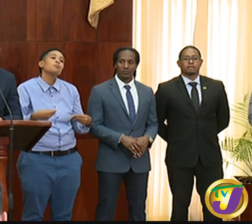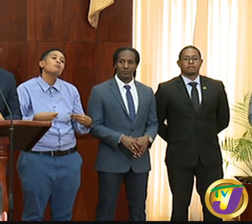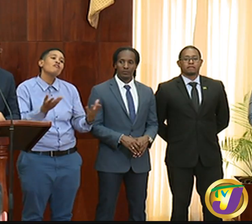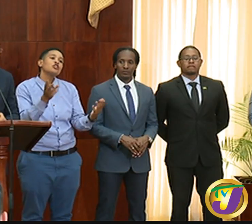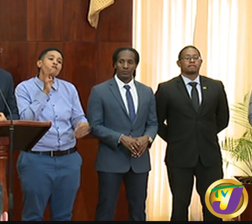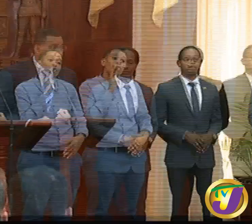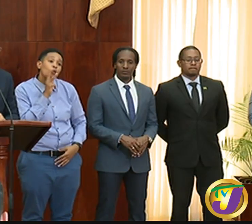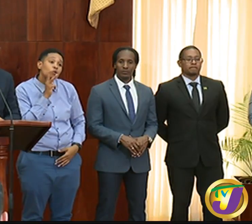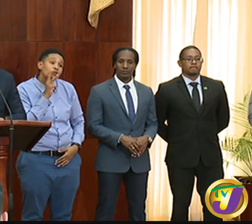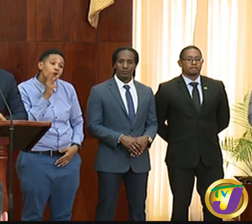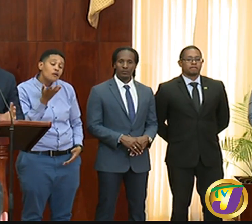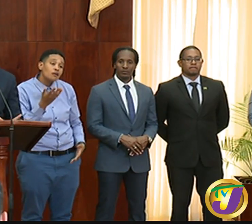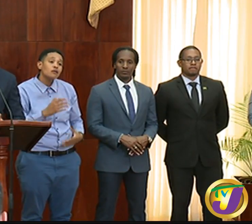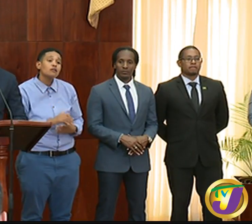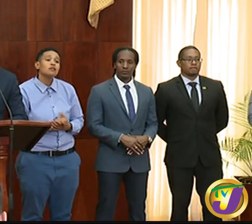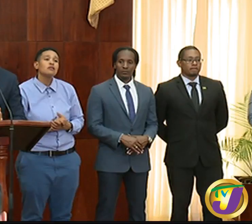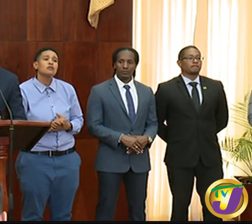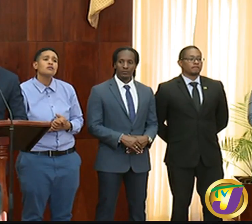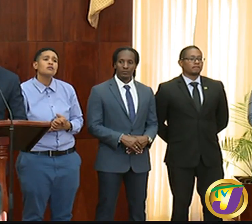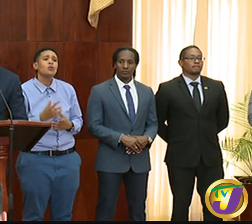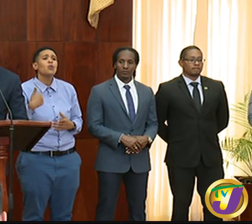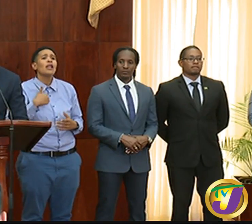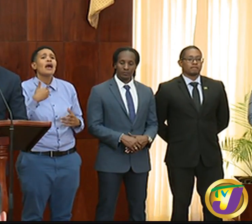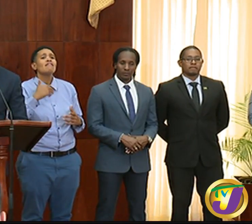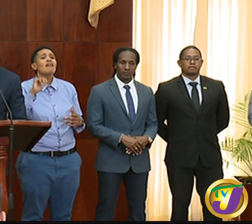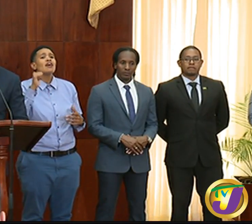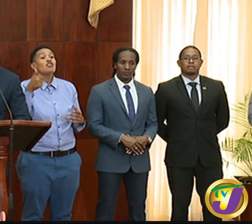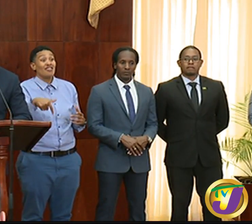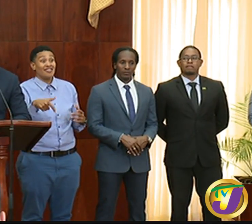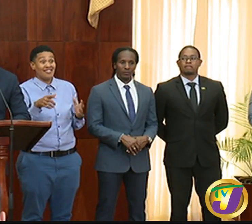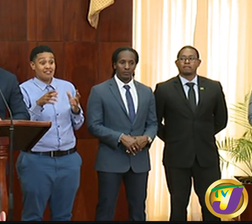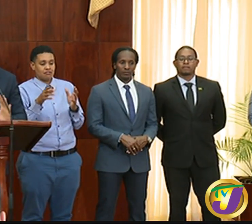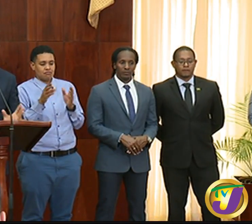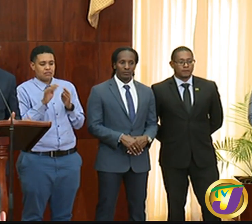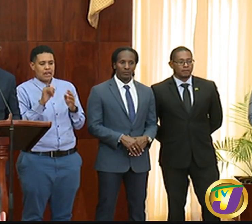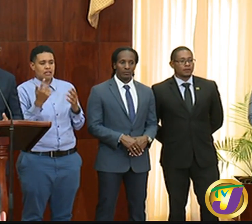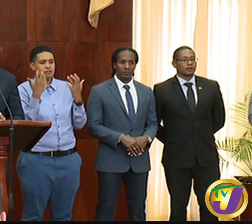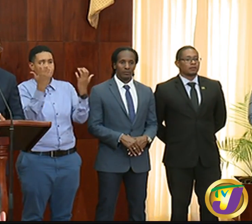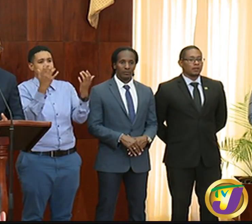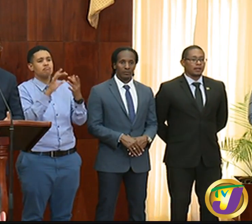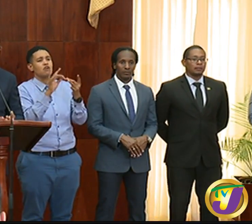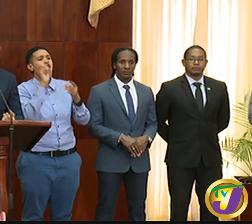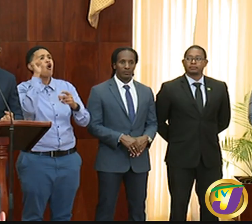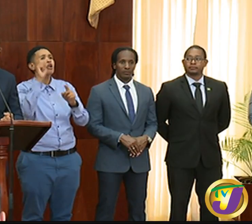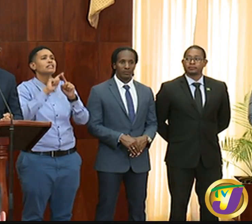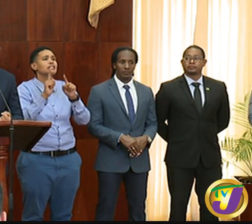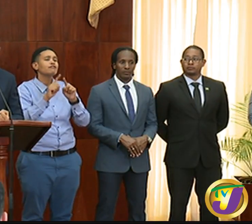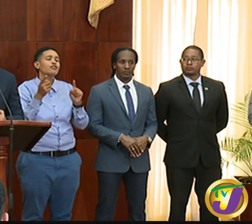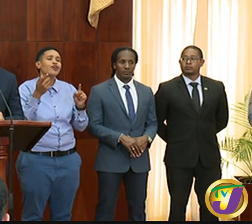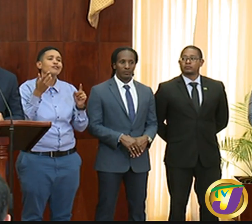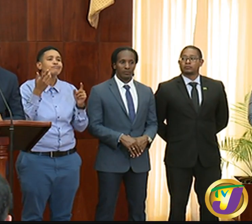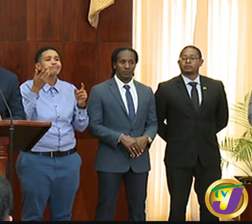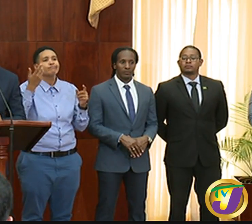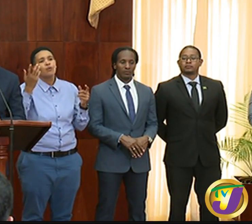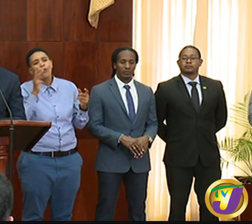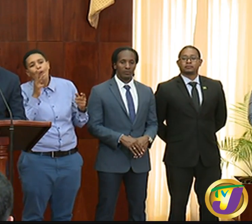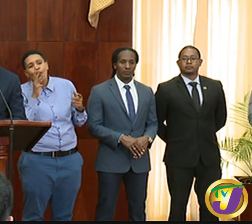of water. We will have another press conference like this that will deal with all the utilities, specifically